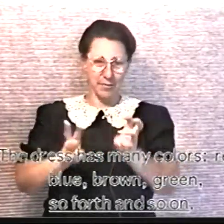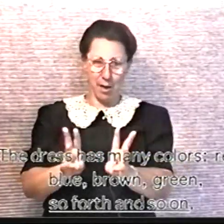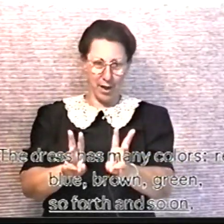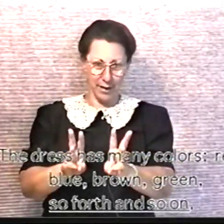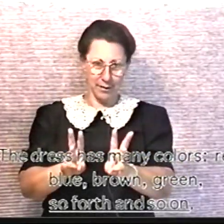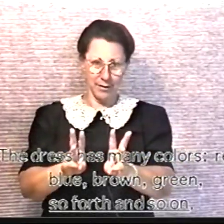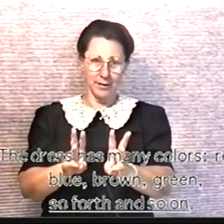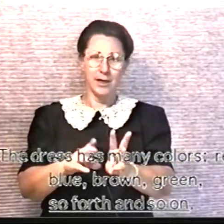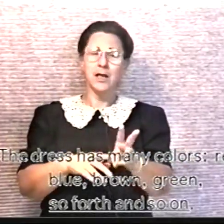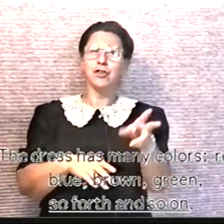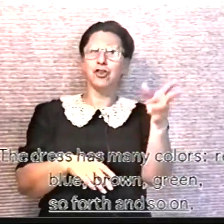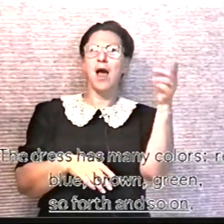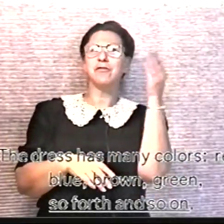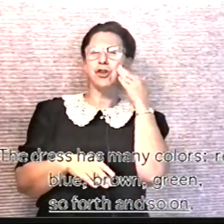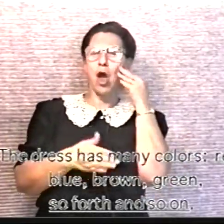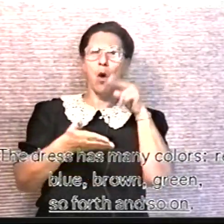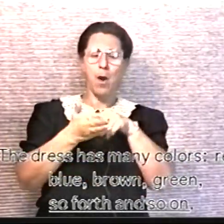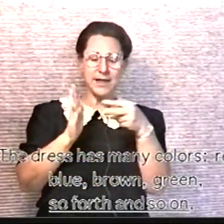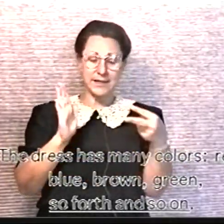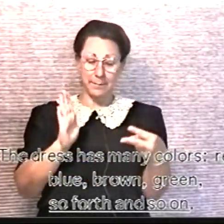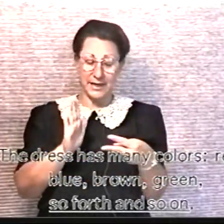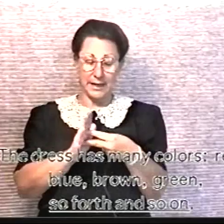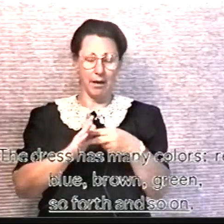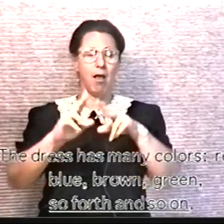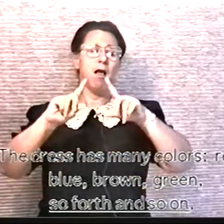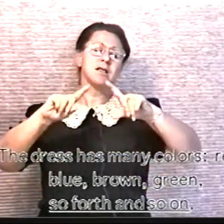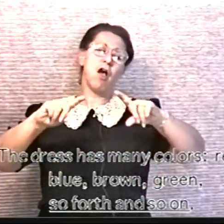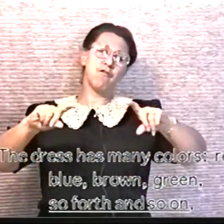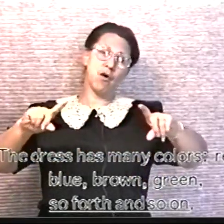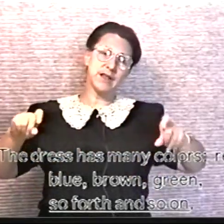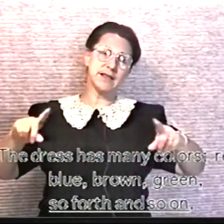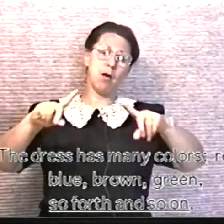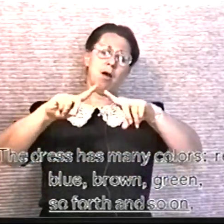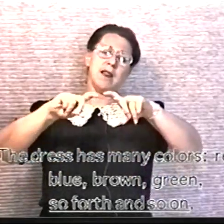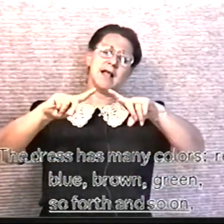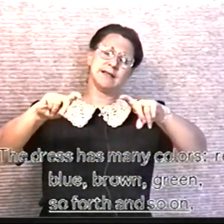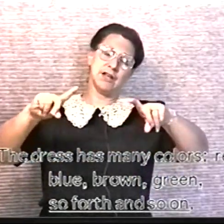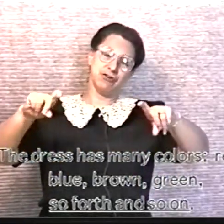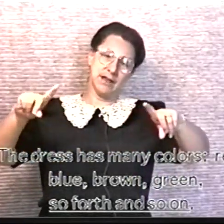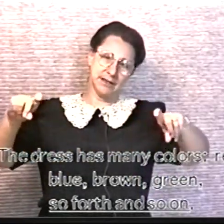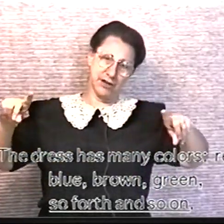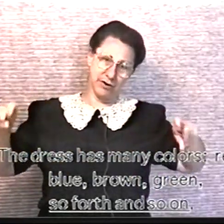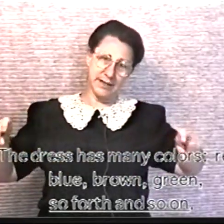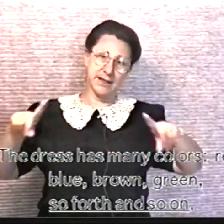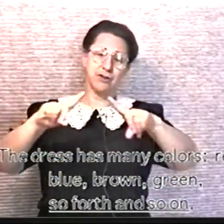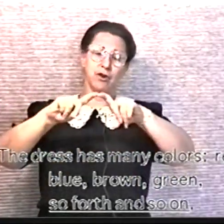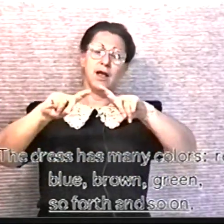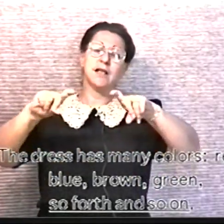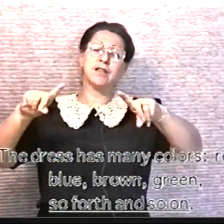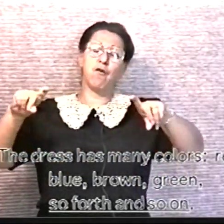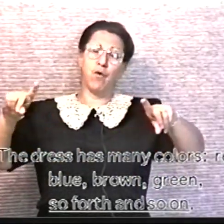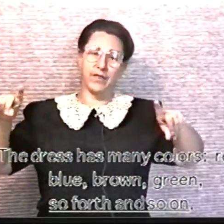way. So you have to know, what does it mean? So forth and so on, etc., so forth and so